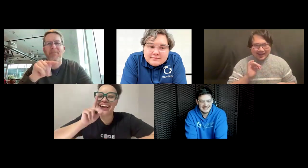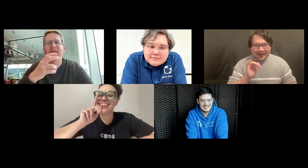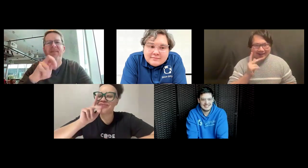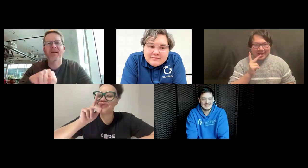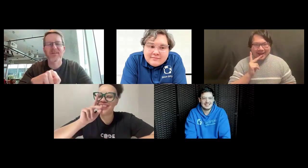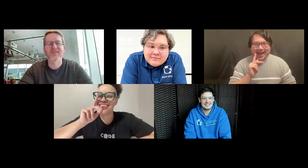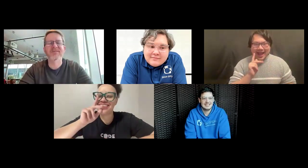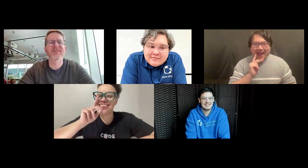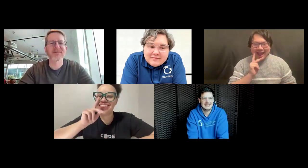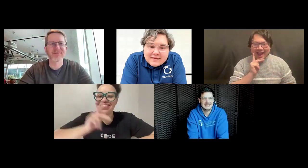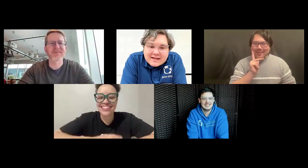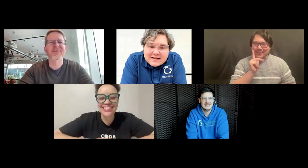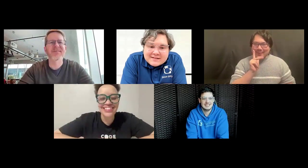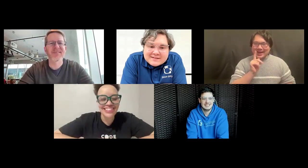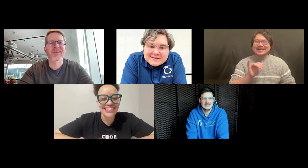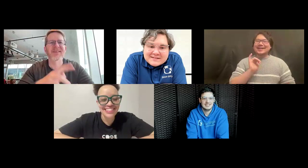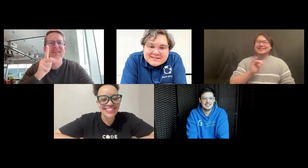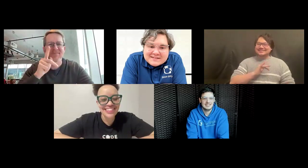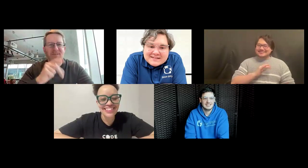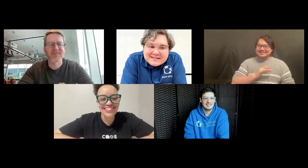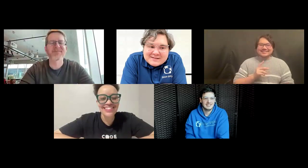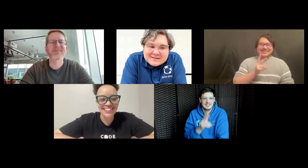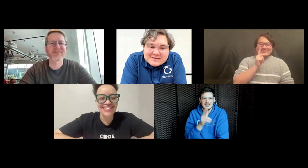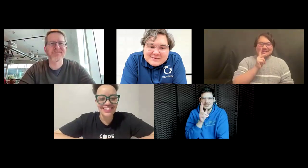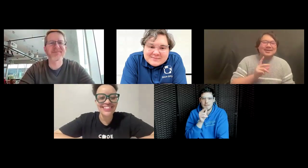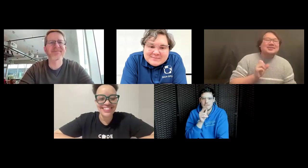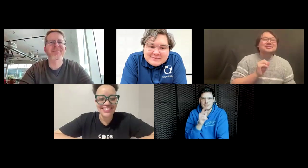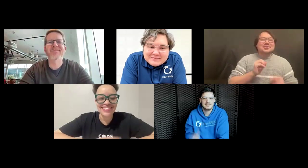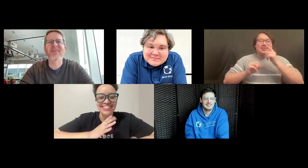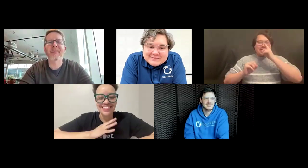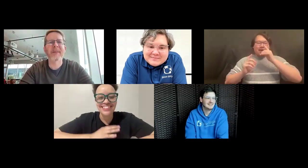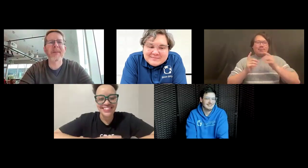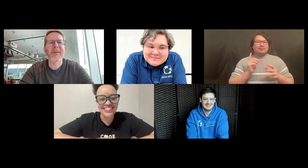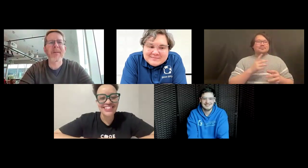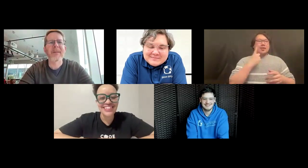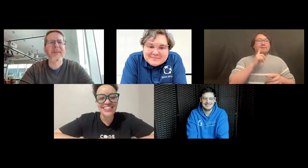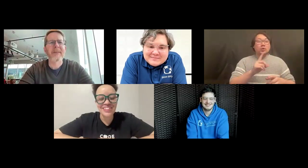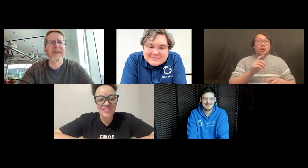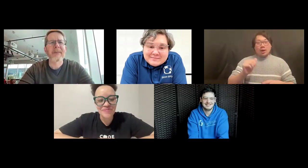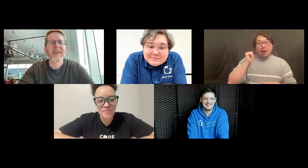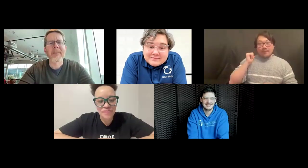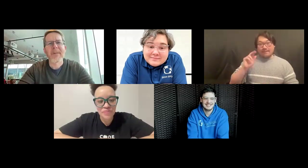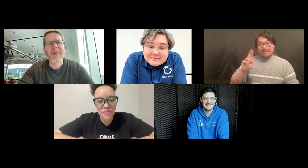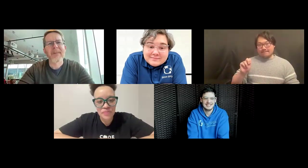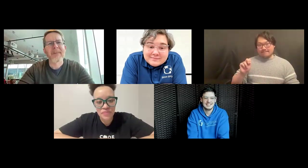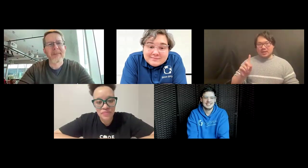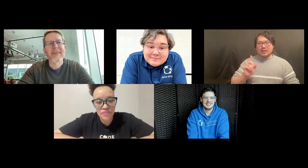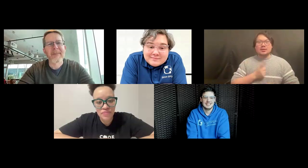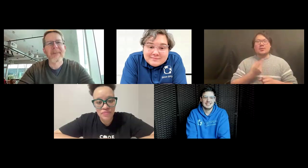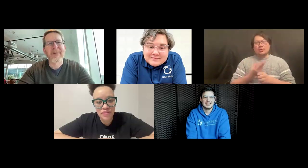Is that your sign? Oh yeah, Python? yeah, this is what we Python. signed for Python. Yeah. Very cool. Okay, Python, yeah. For the back